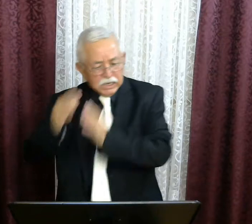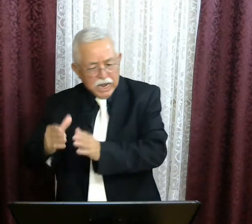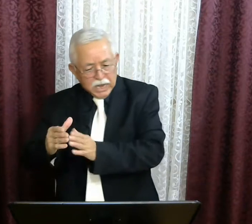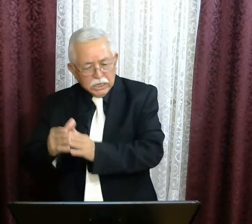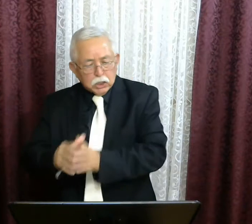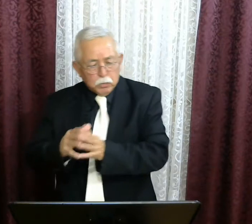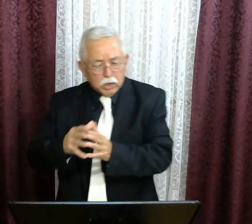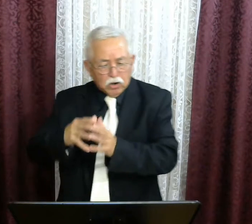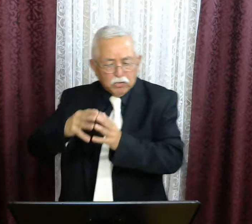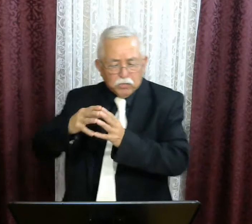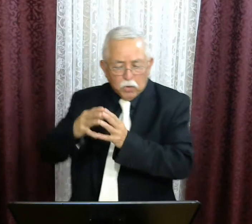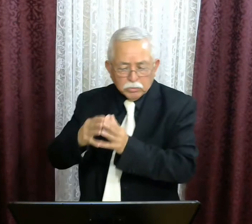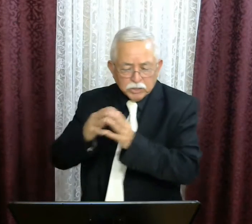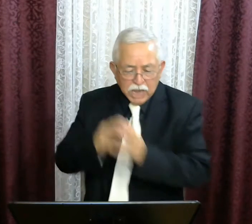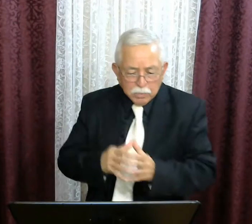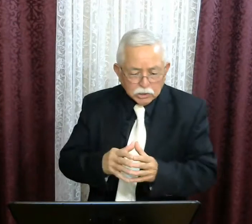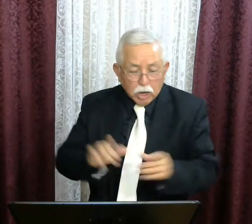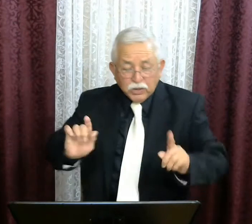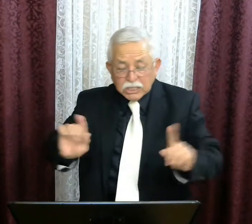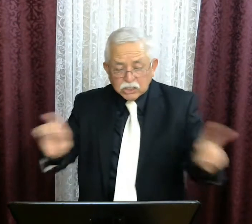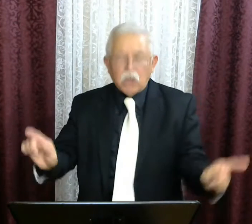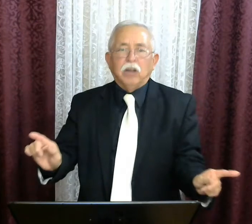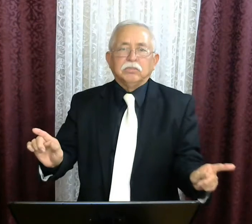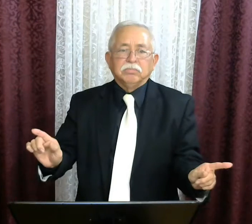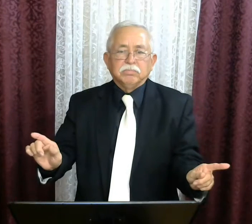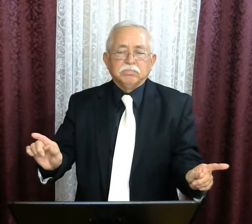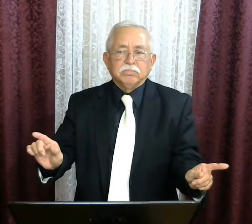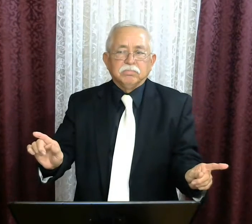predestinated to be conformed to the image of his Son,